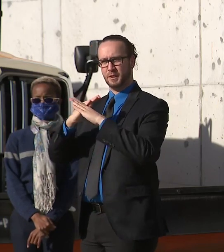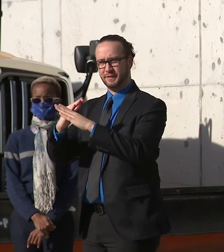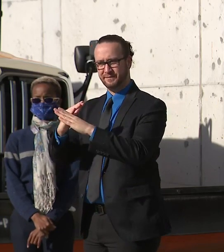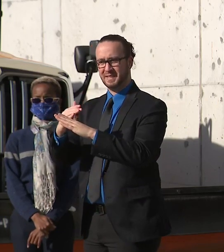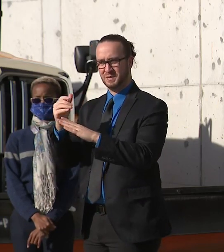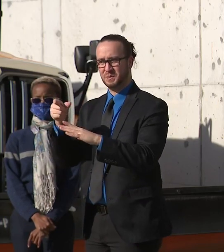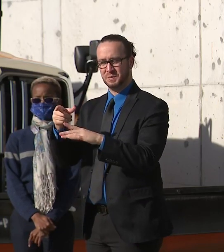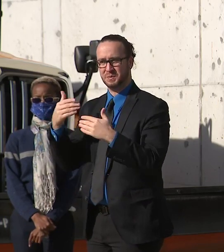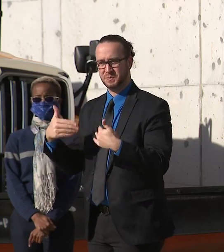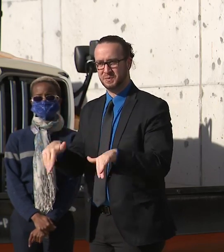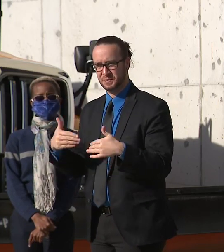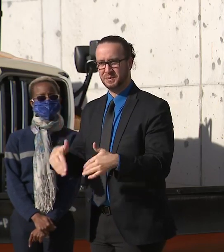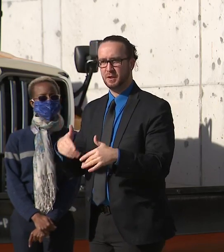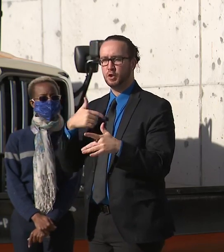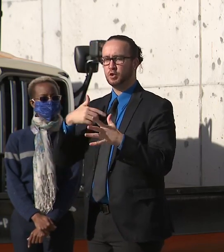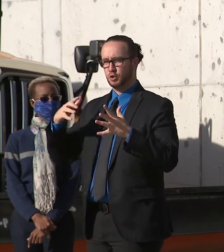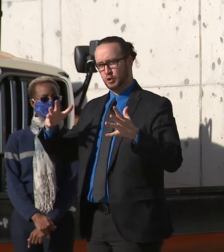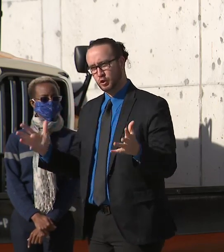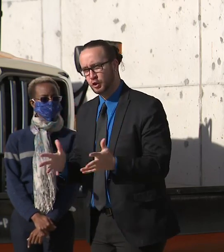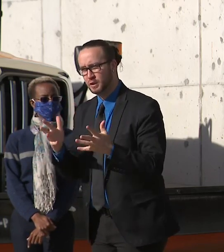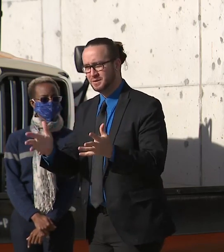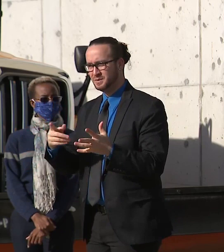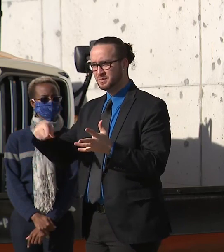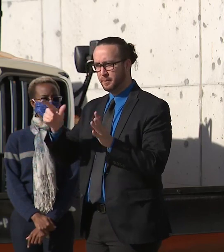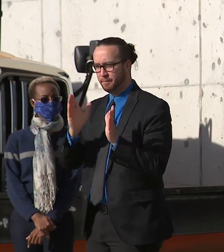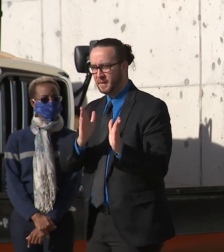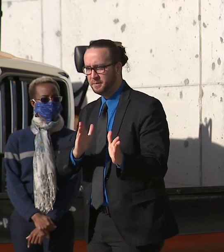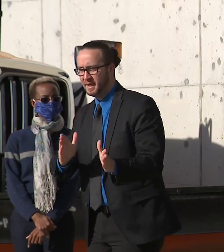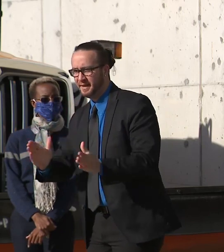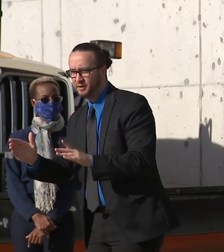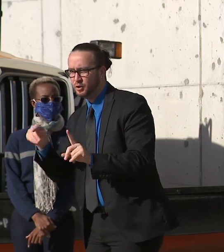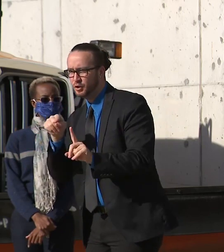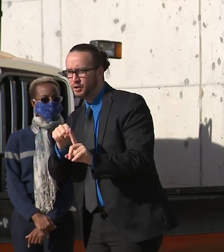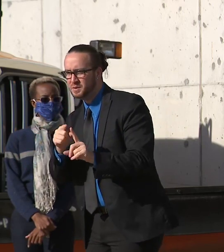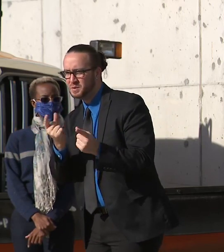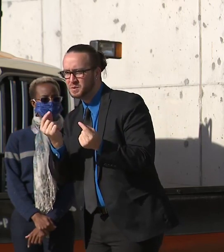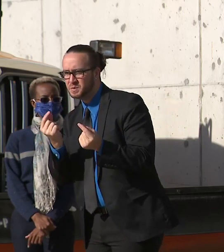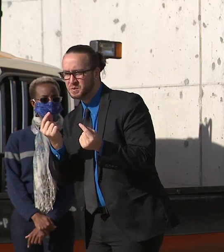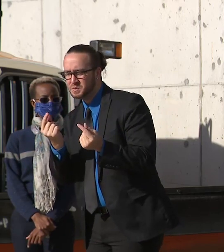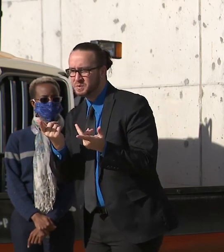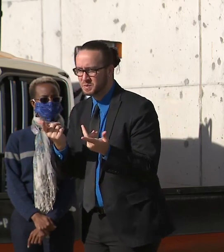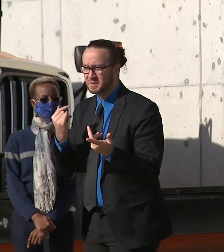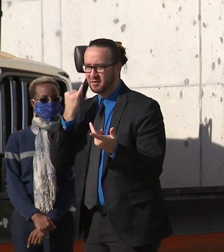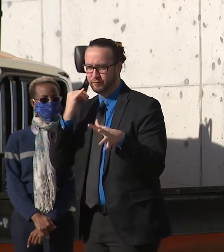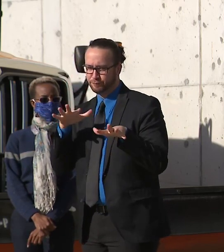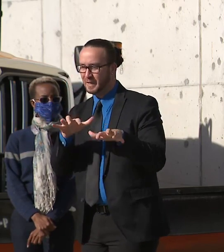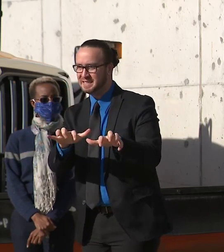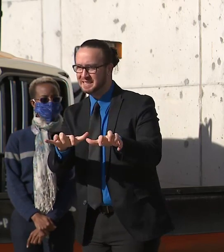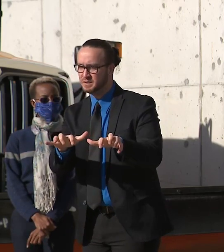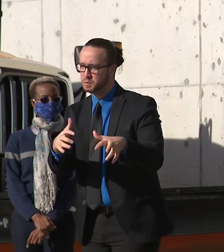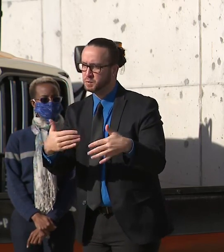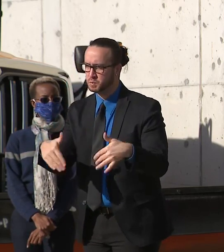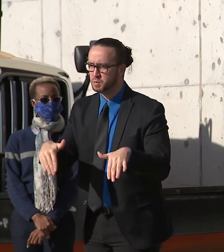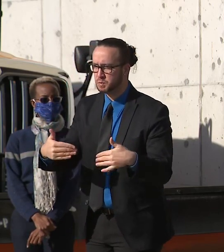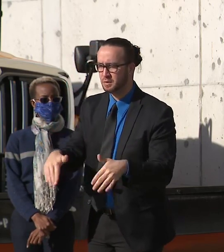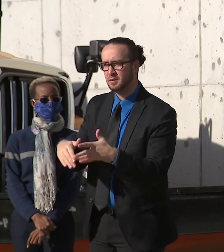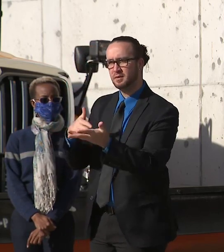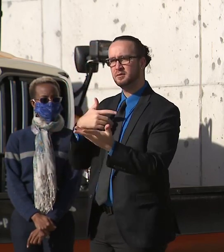urge residents to be prepared. Always have bottled water on hand. We recommend 1 gallon per